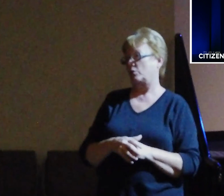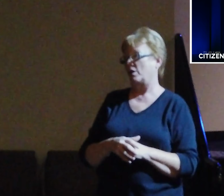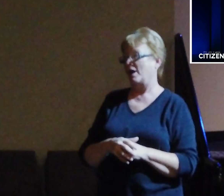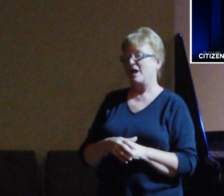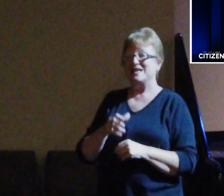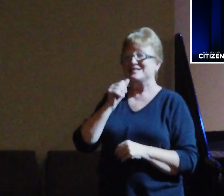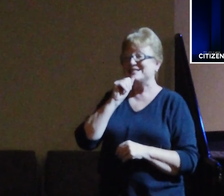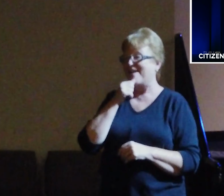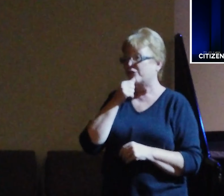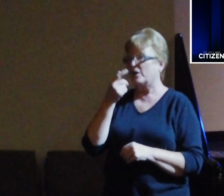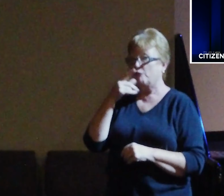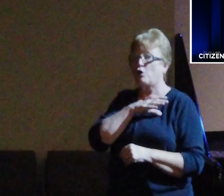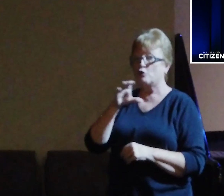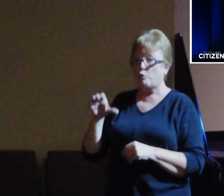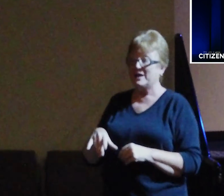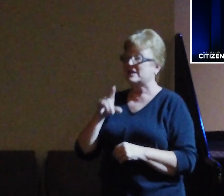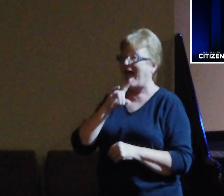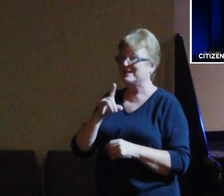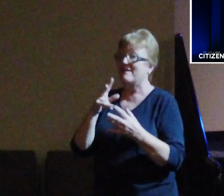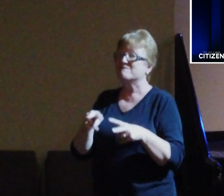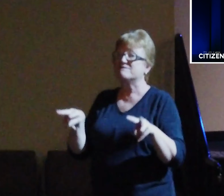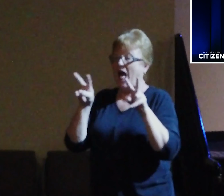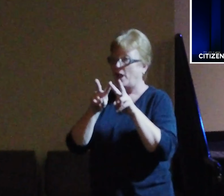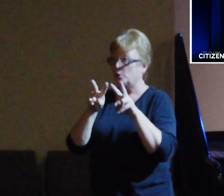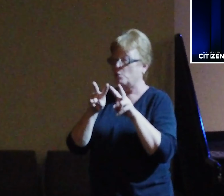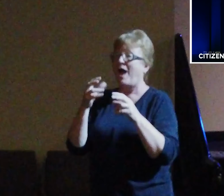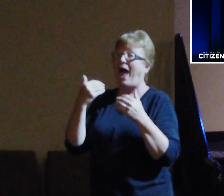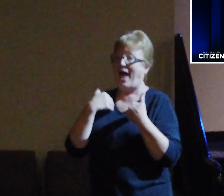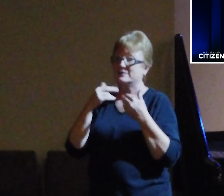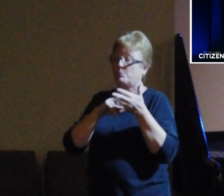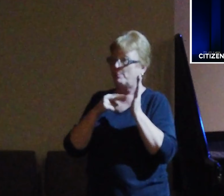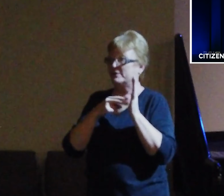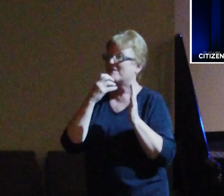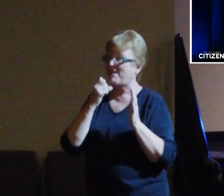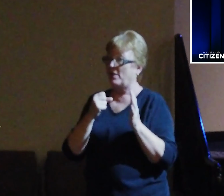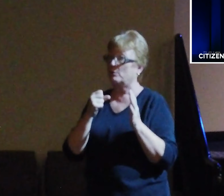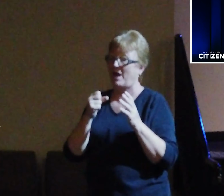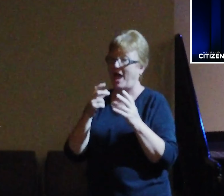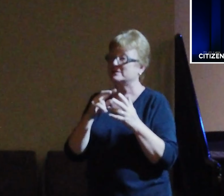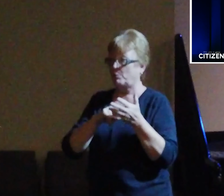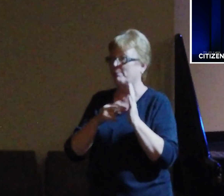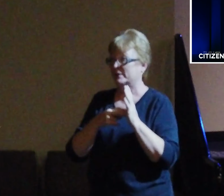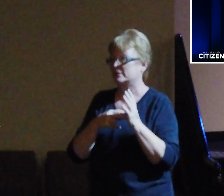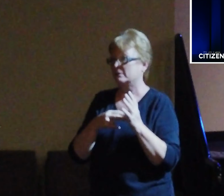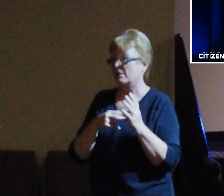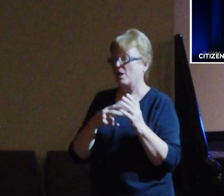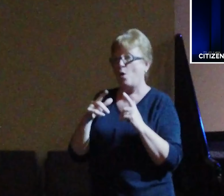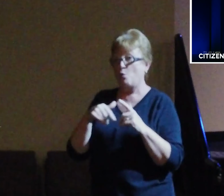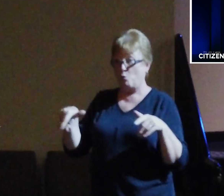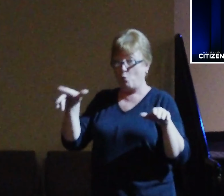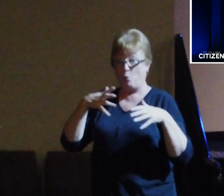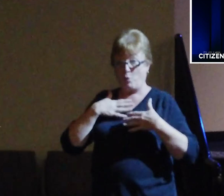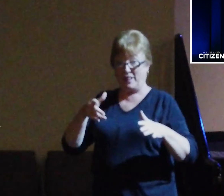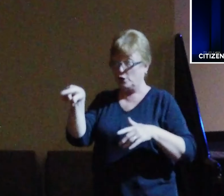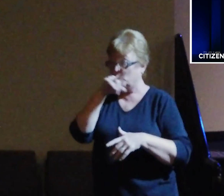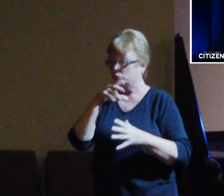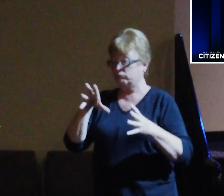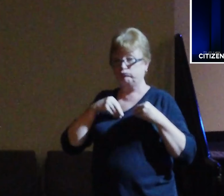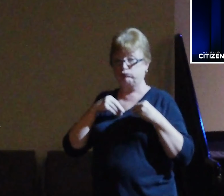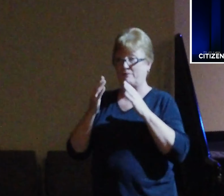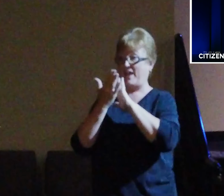Suffering for Christ has value and it has purpose. And when we're willing to face persecution, willing to face